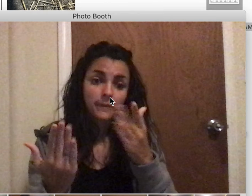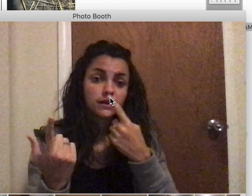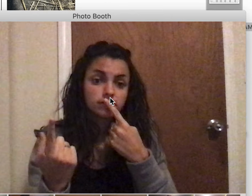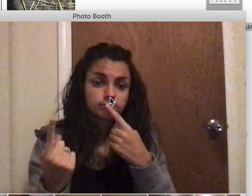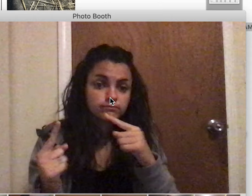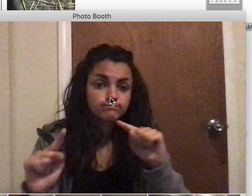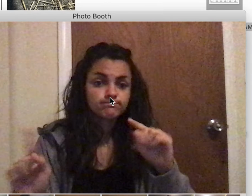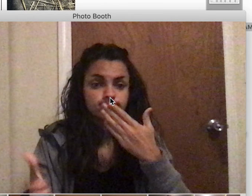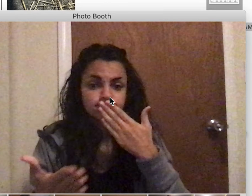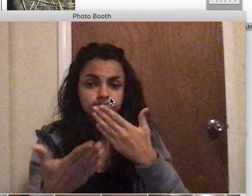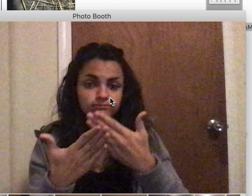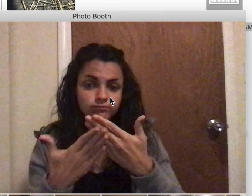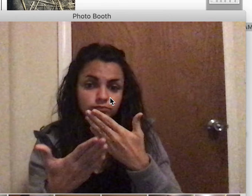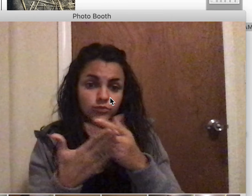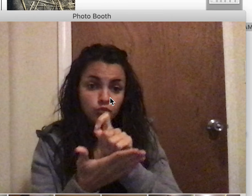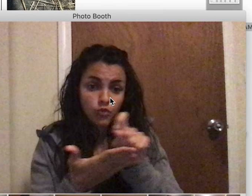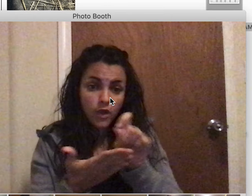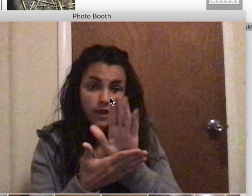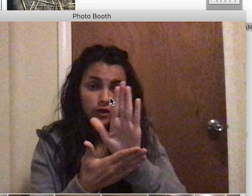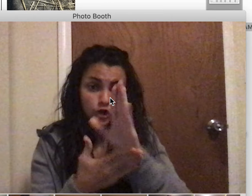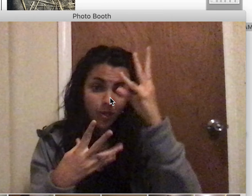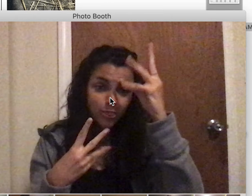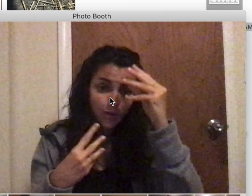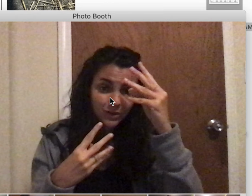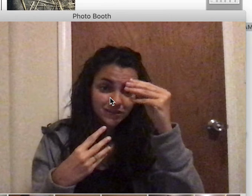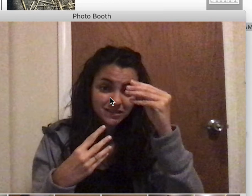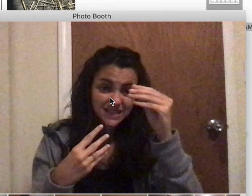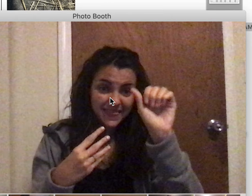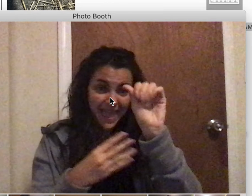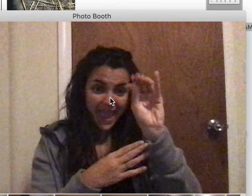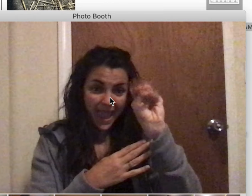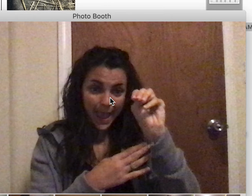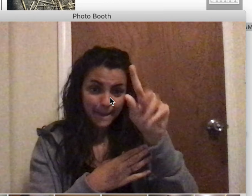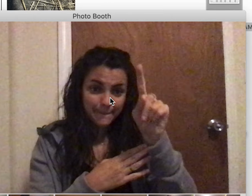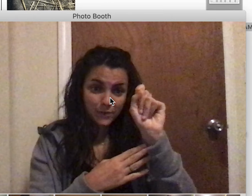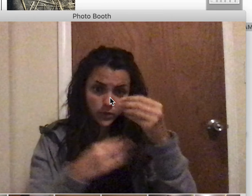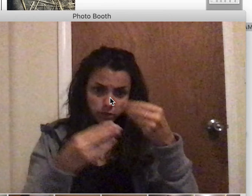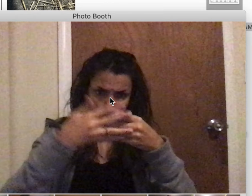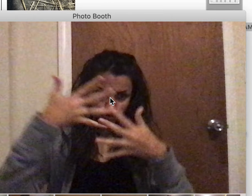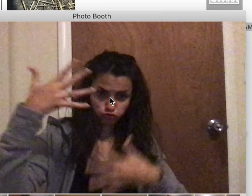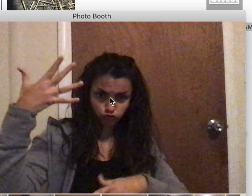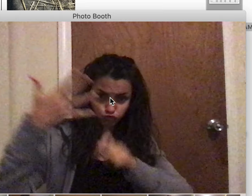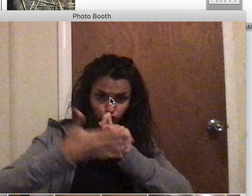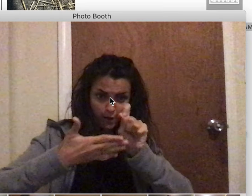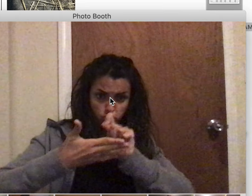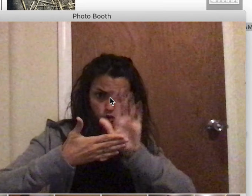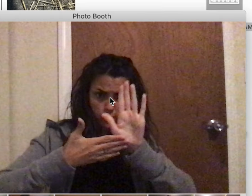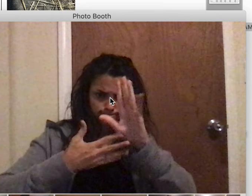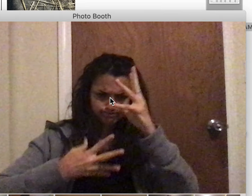thoughts under the AIM question that was posted for today, and I look forward to reading them.